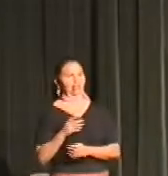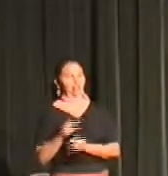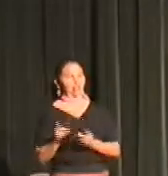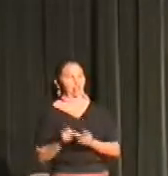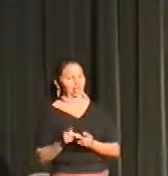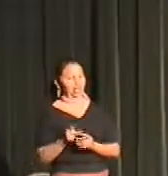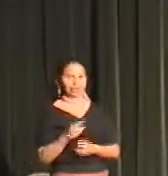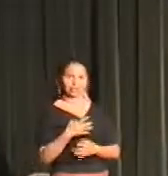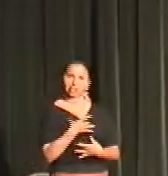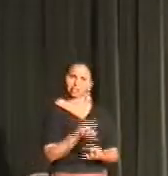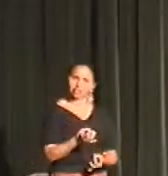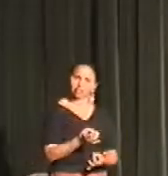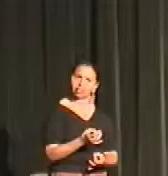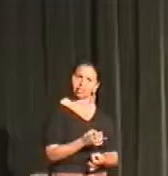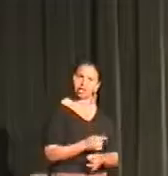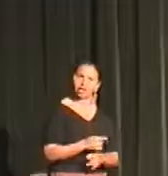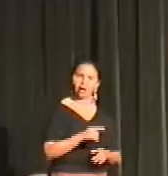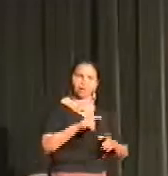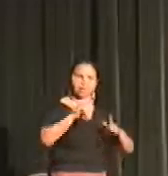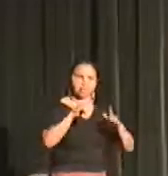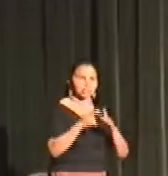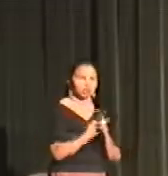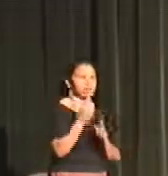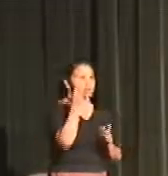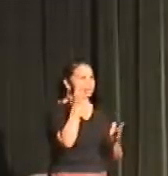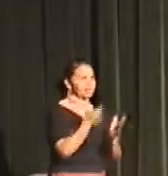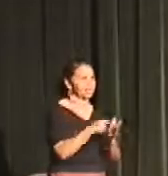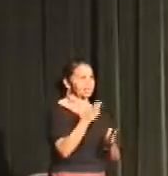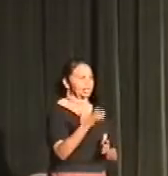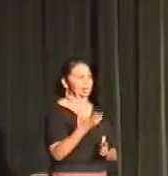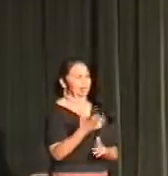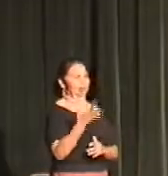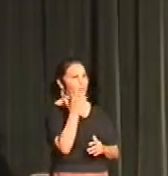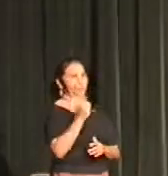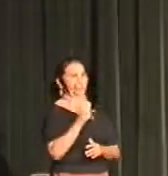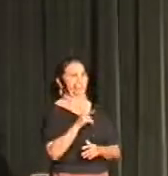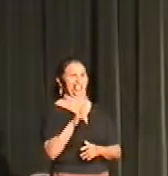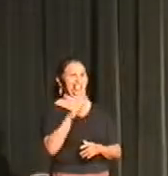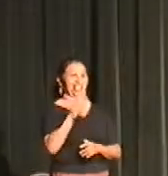to realize then, when Linda became my friend, because Gail made me, you know,